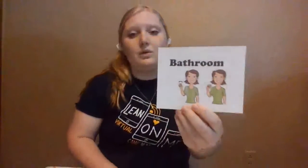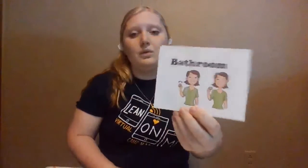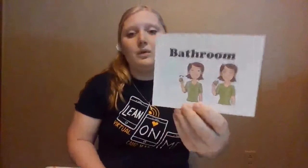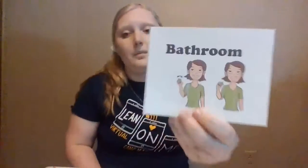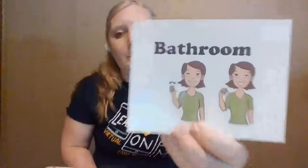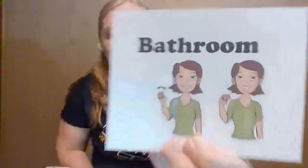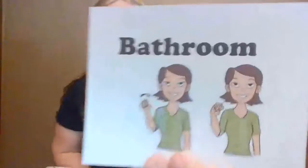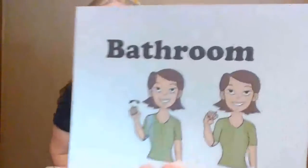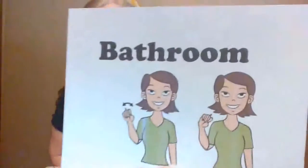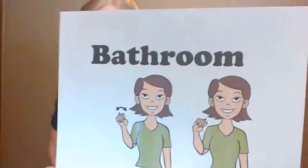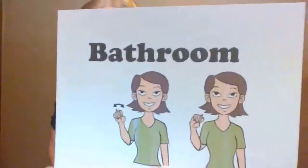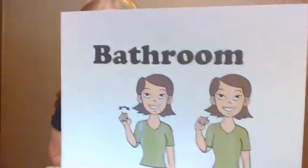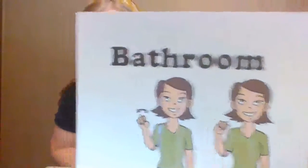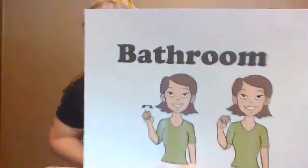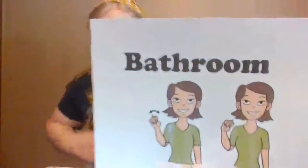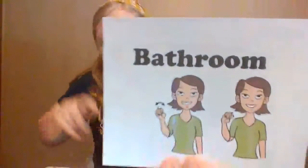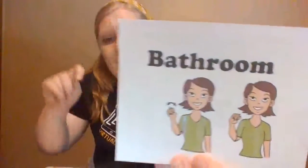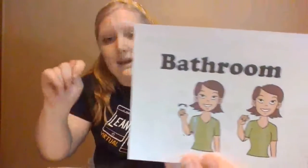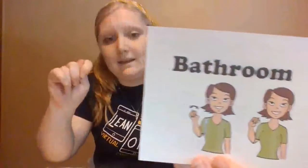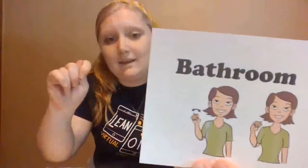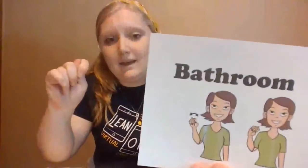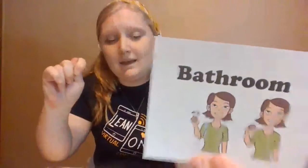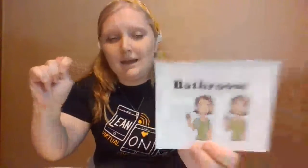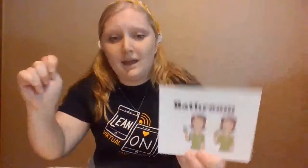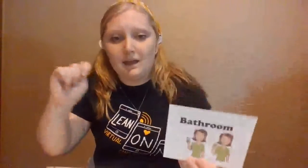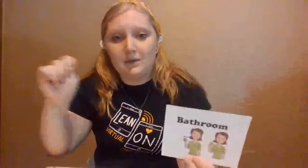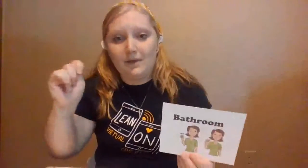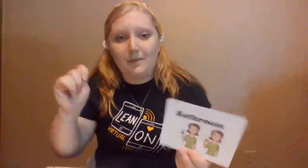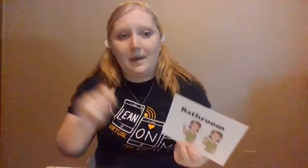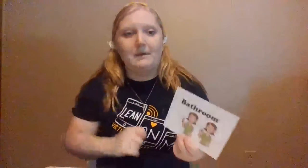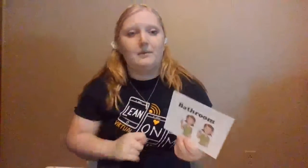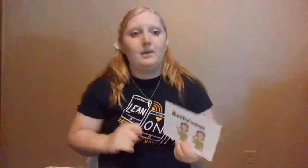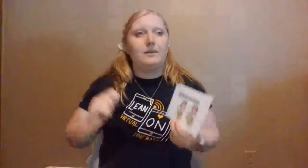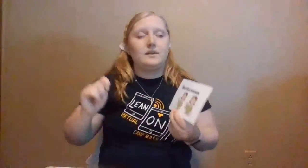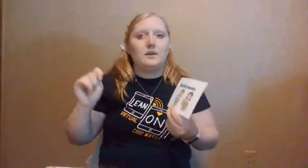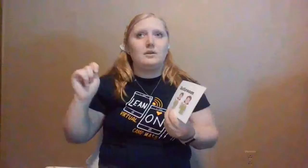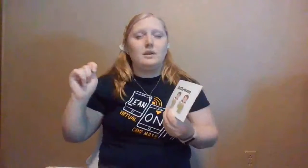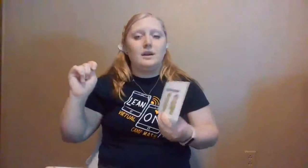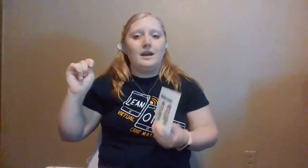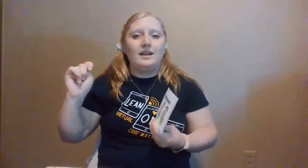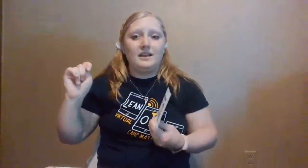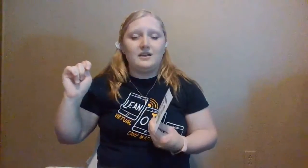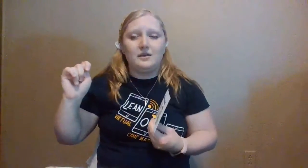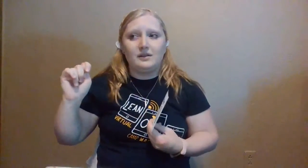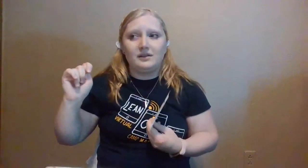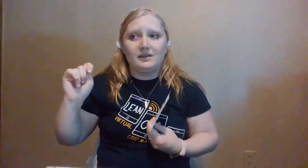you put your hand in a T, you wave it back and forth. So, and then you